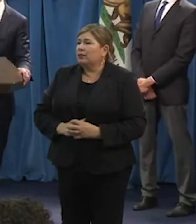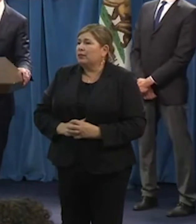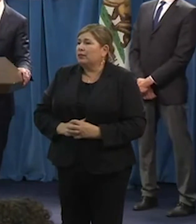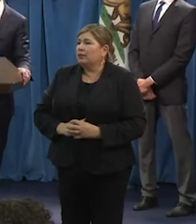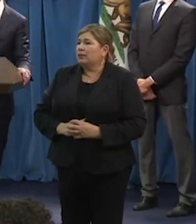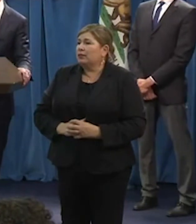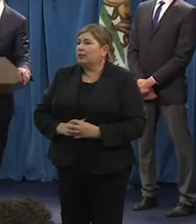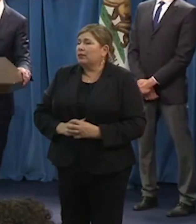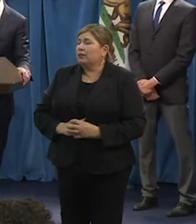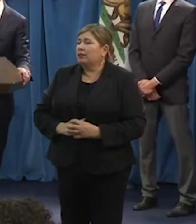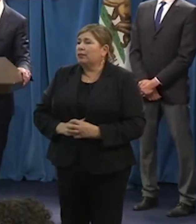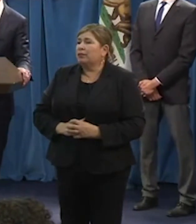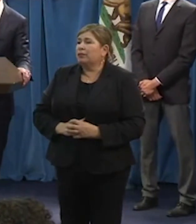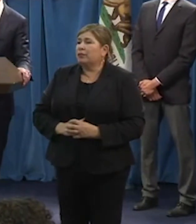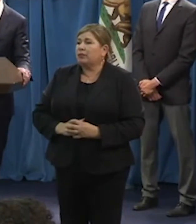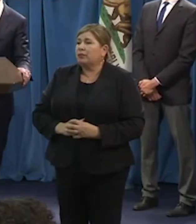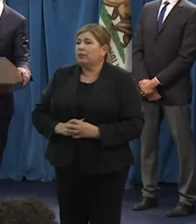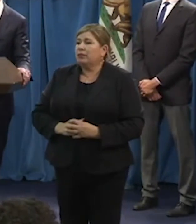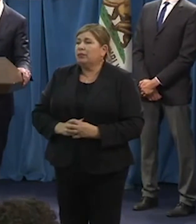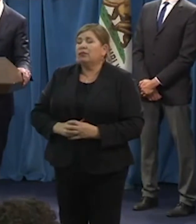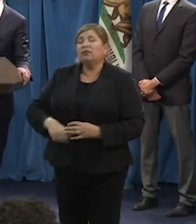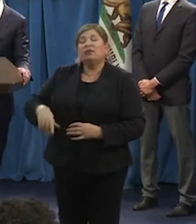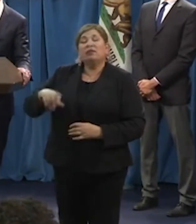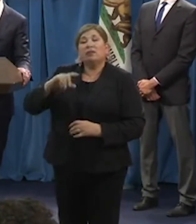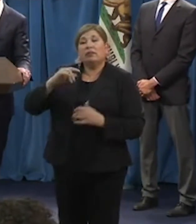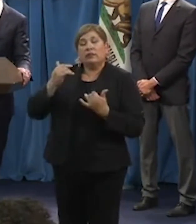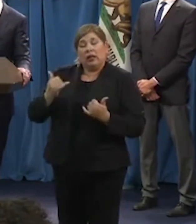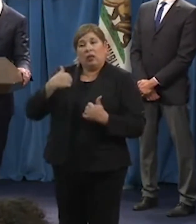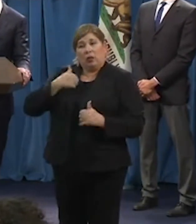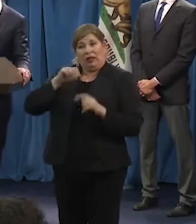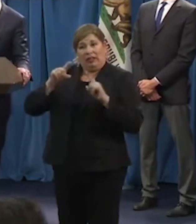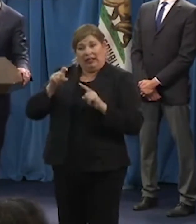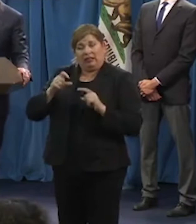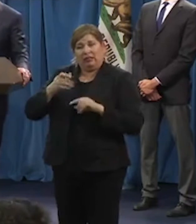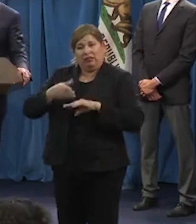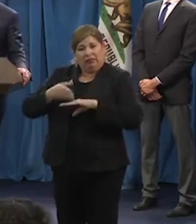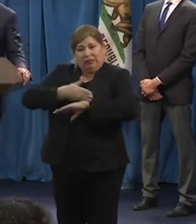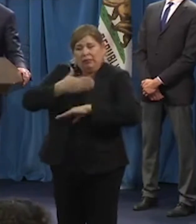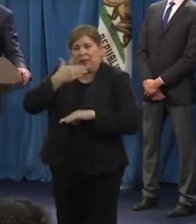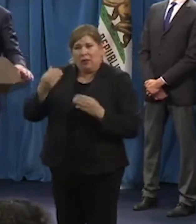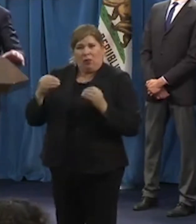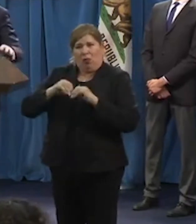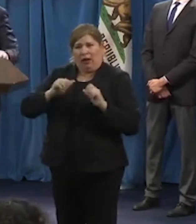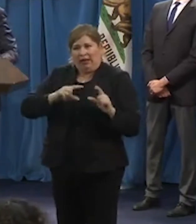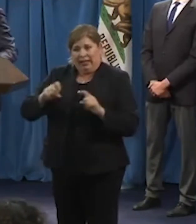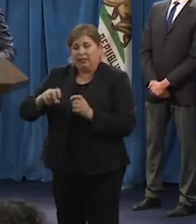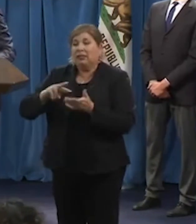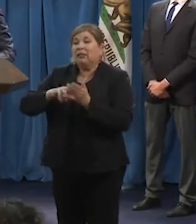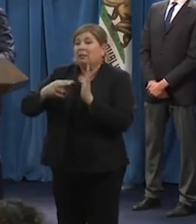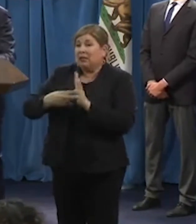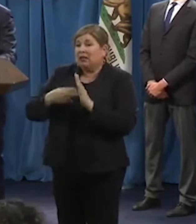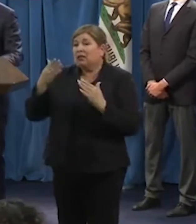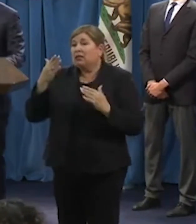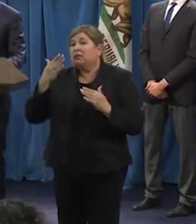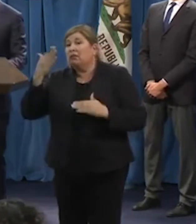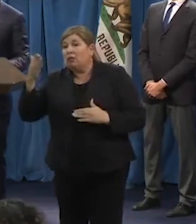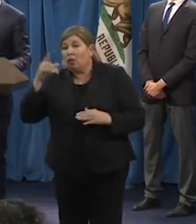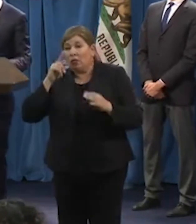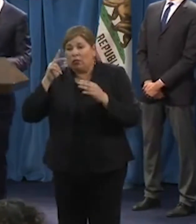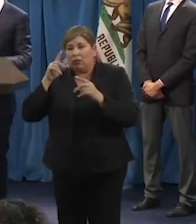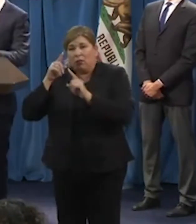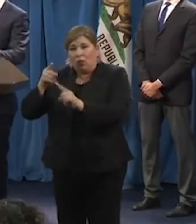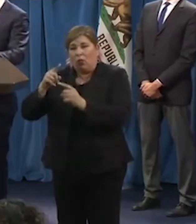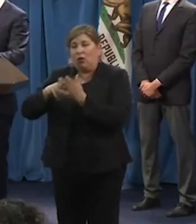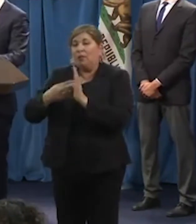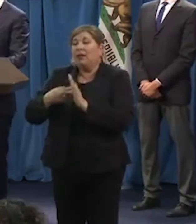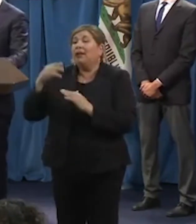ship situation, would the goal be to test everybody on board before you left? I think the most important thing we did, and Dr.